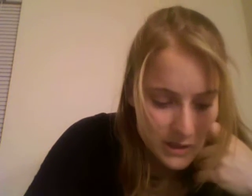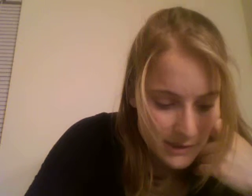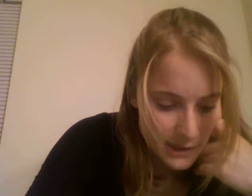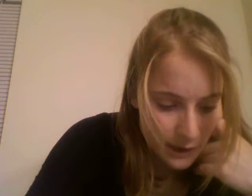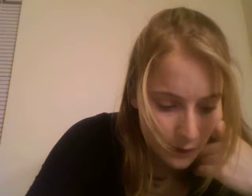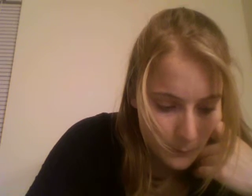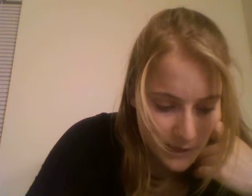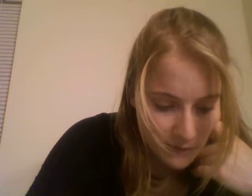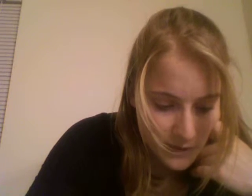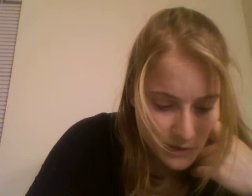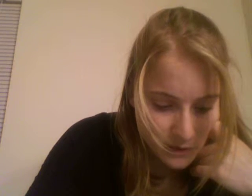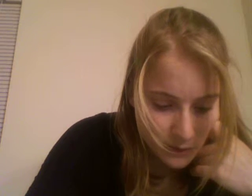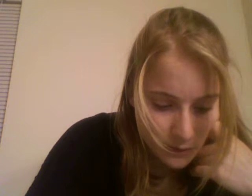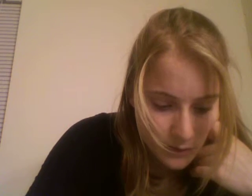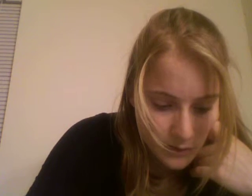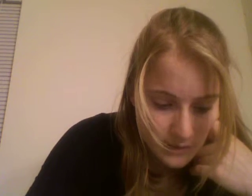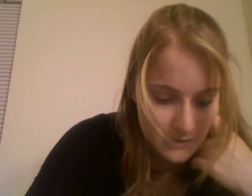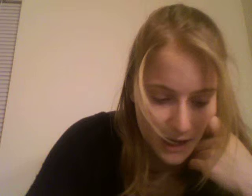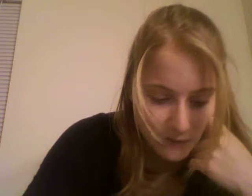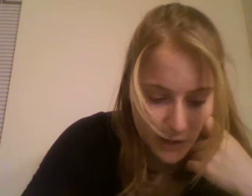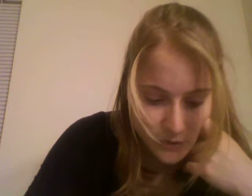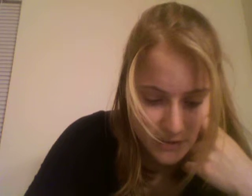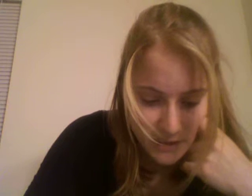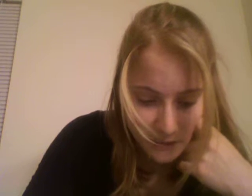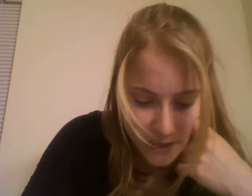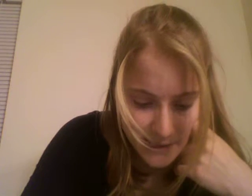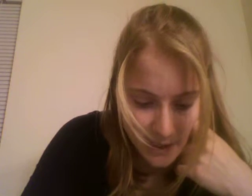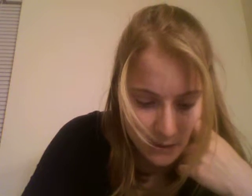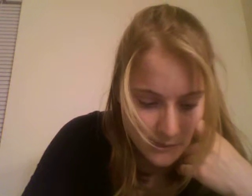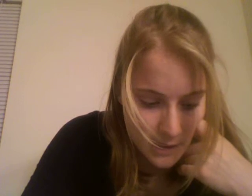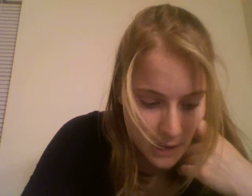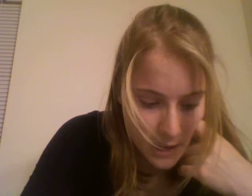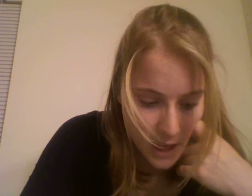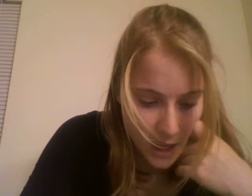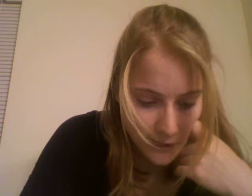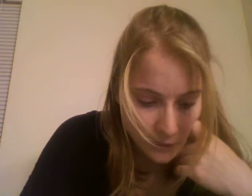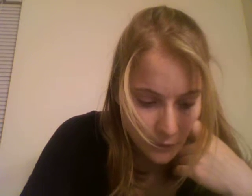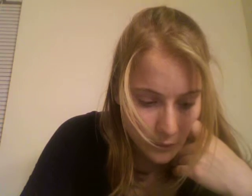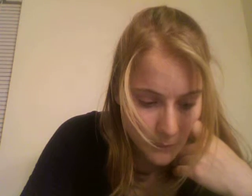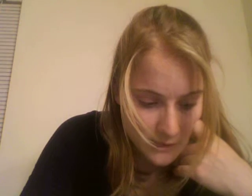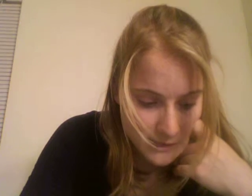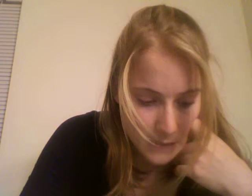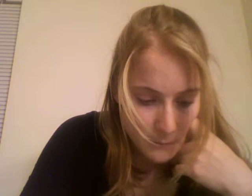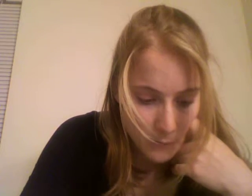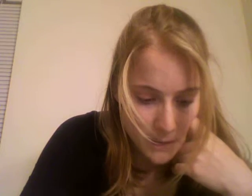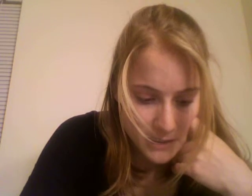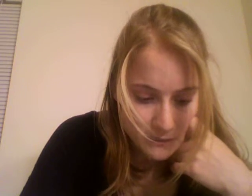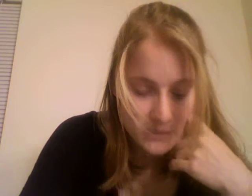says here, by definition, does not have characteristic length scales, and they look much the same on many different